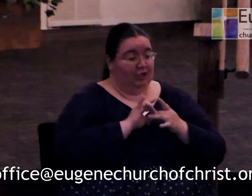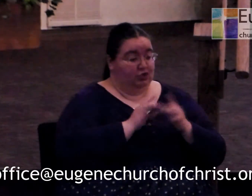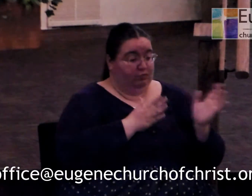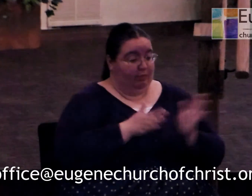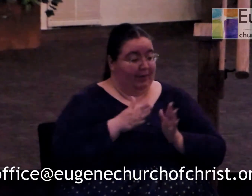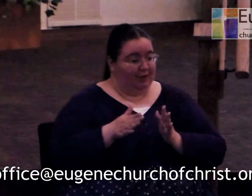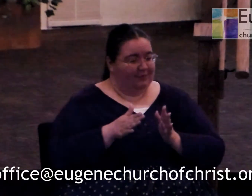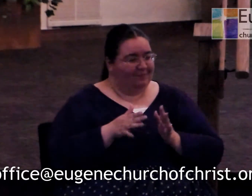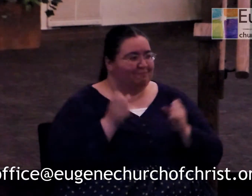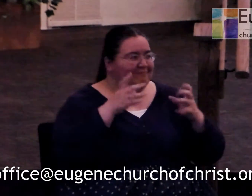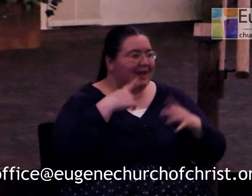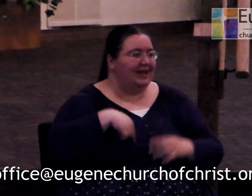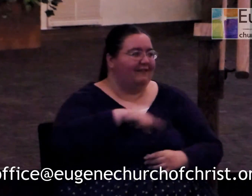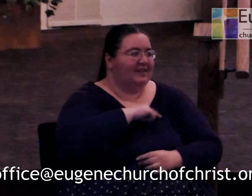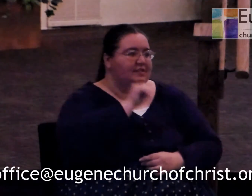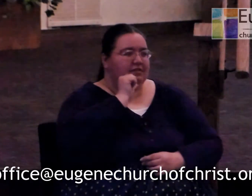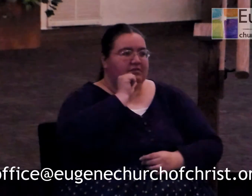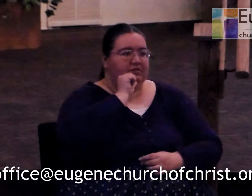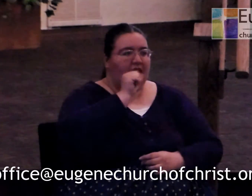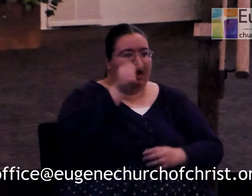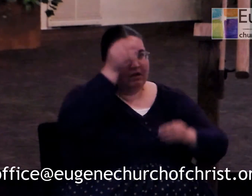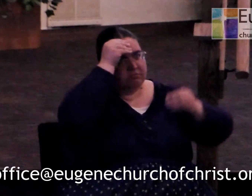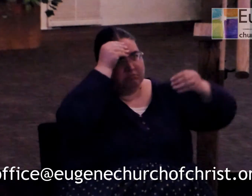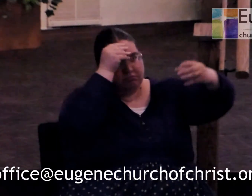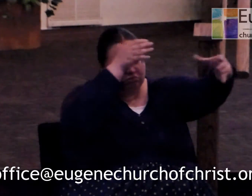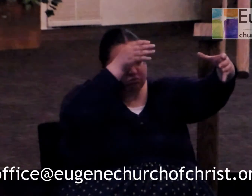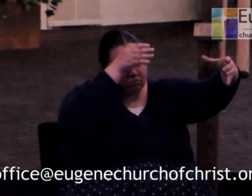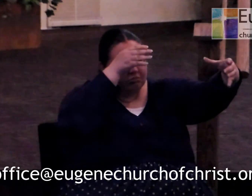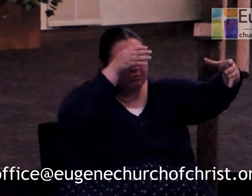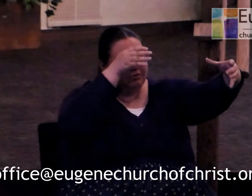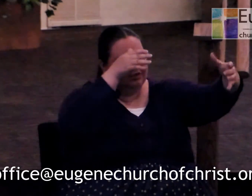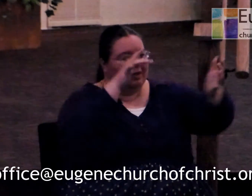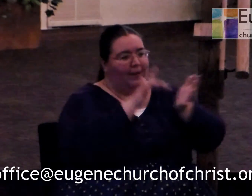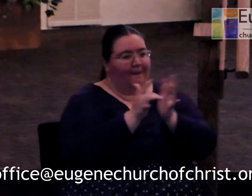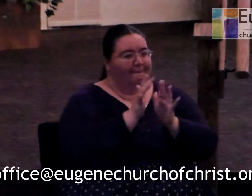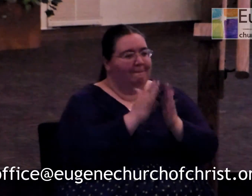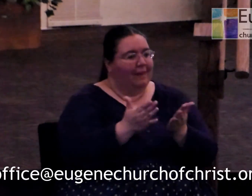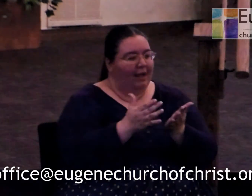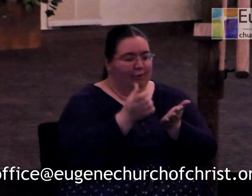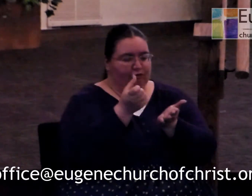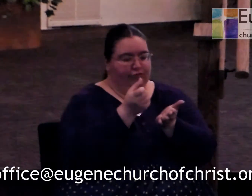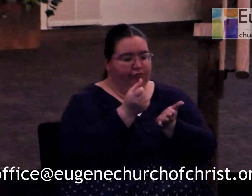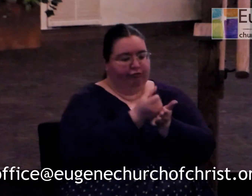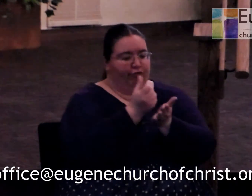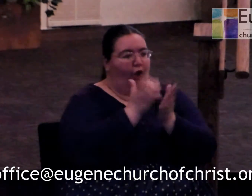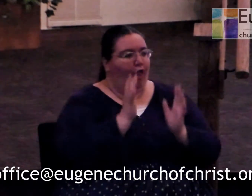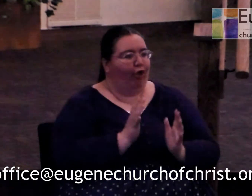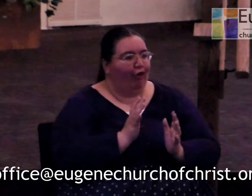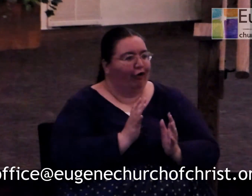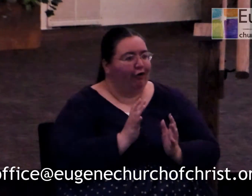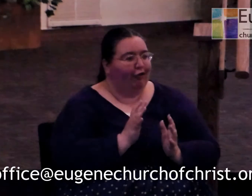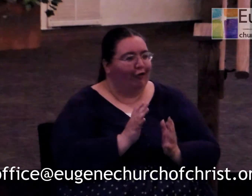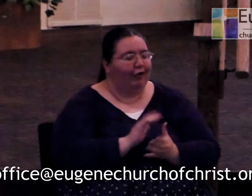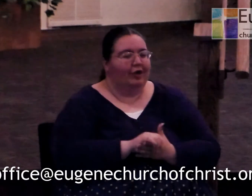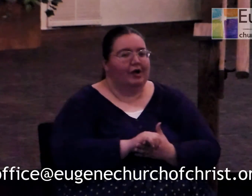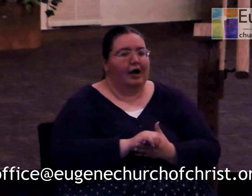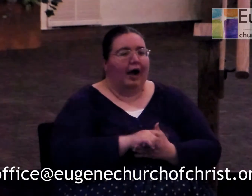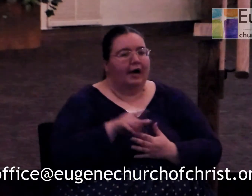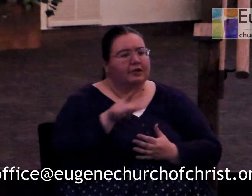bits and pieces. You've forgotten a lot from Bible school along the years. You at one time could remember those books of the Bible and the song and the tune and all those things. You